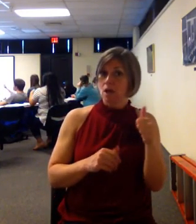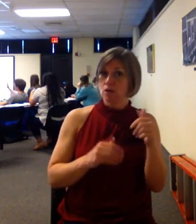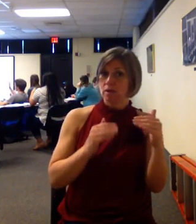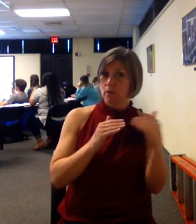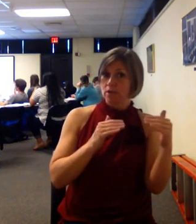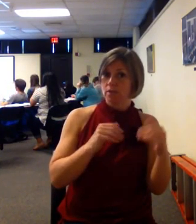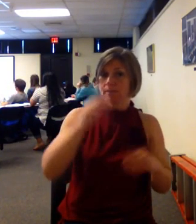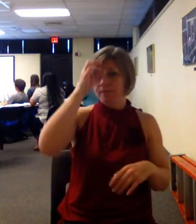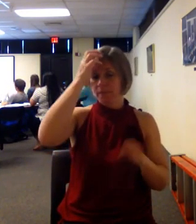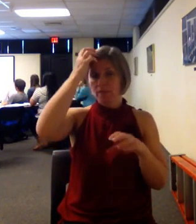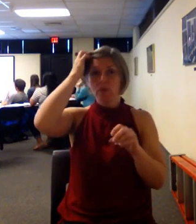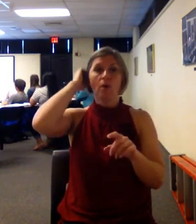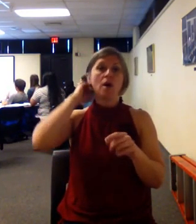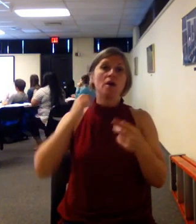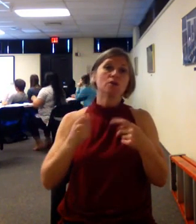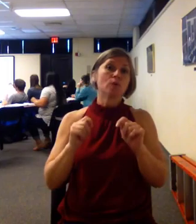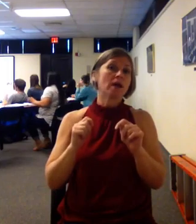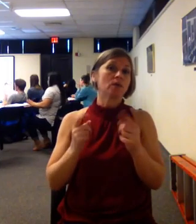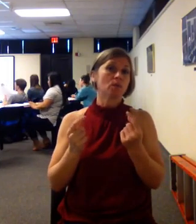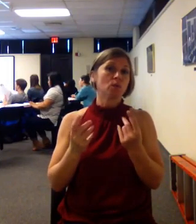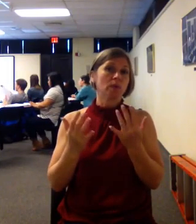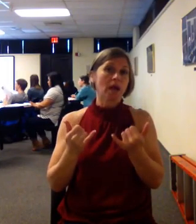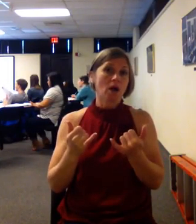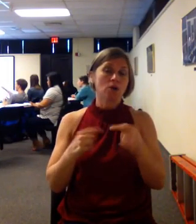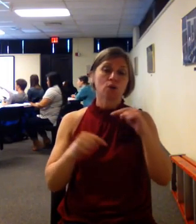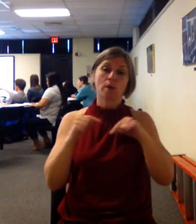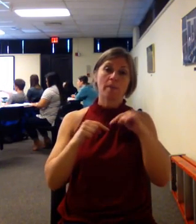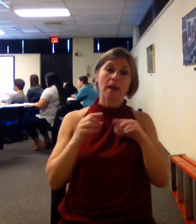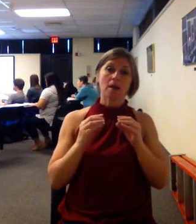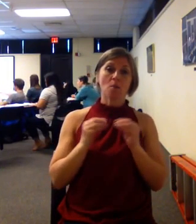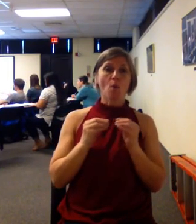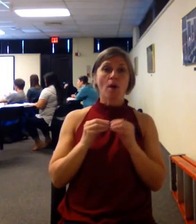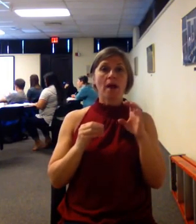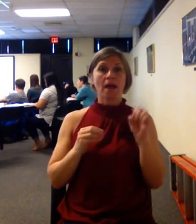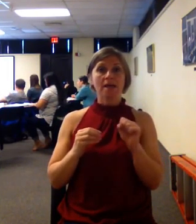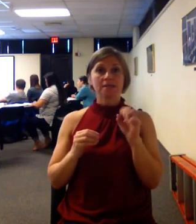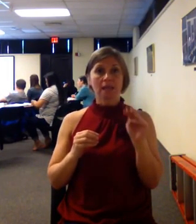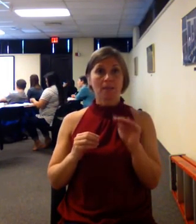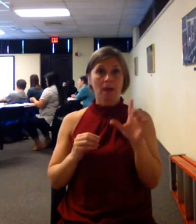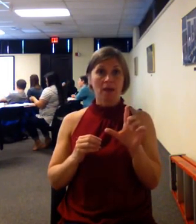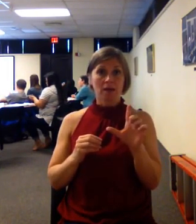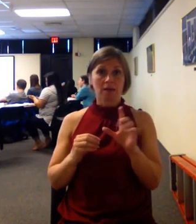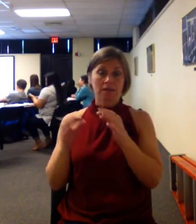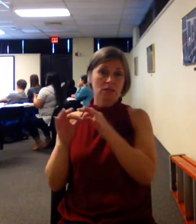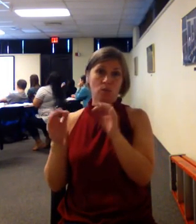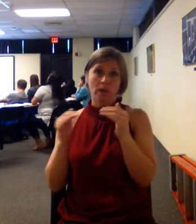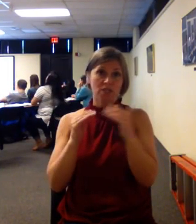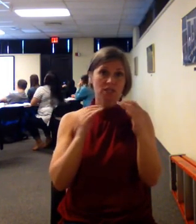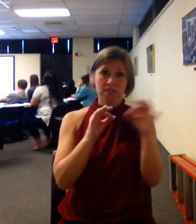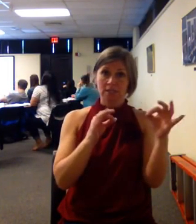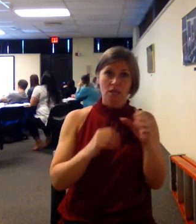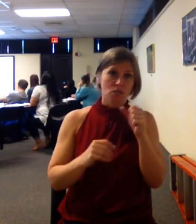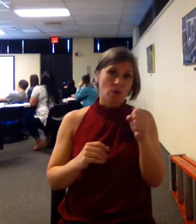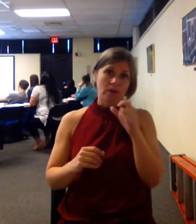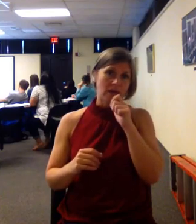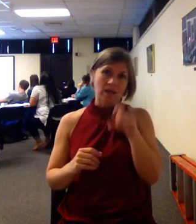now is they're just going back and doing more SML equations. So I don't don't think we're gonna have to spend a lot of time talking about that, because I think